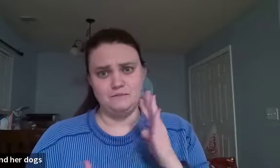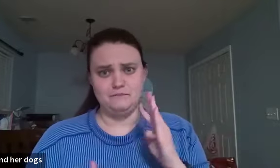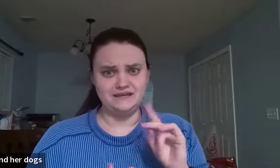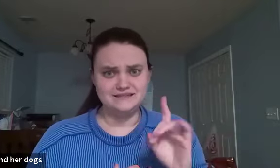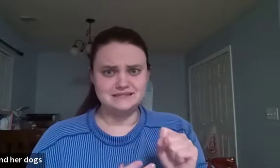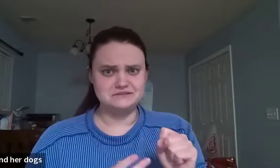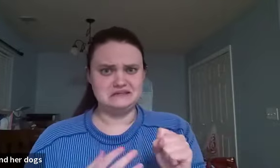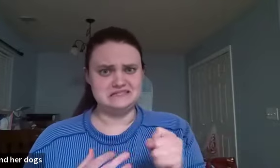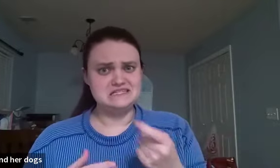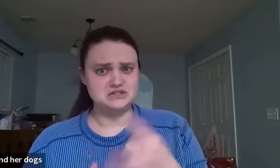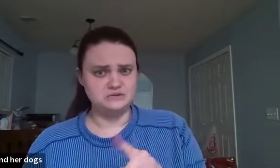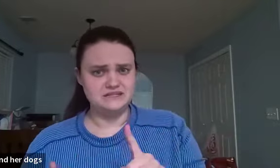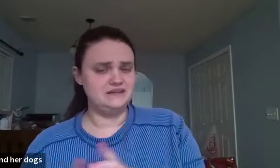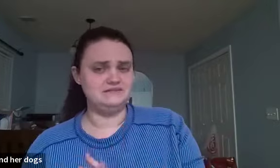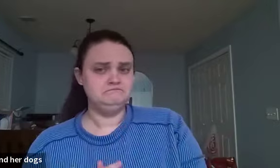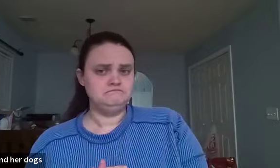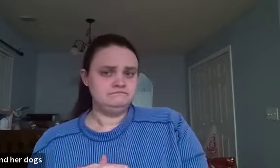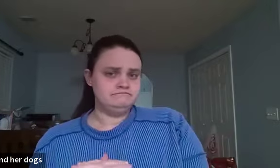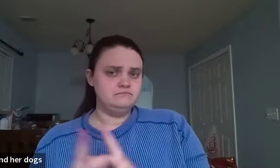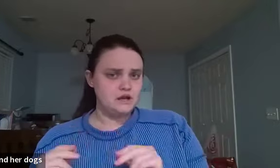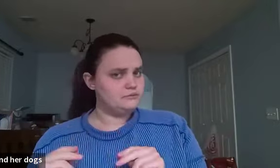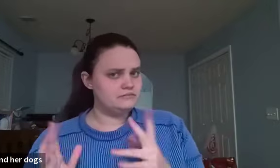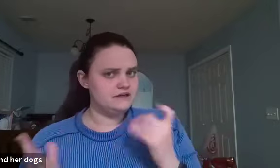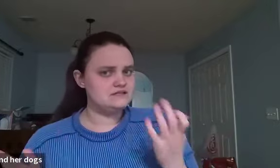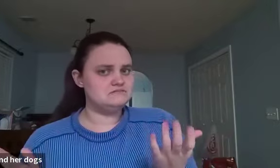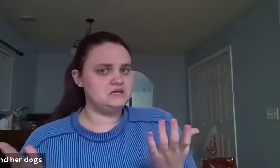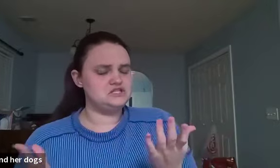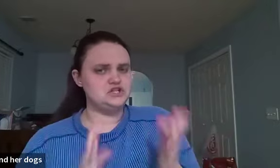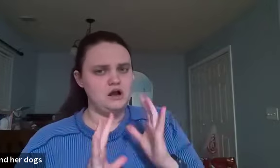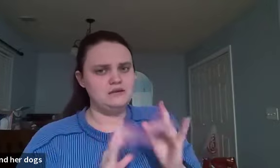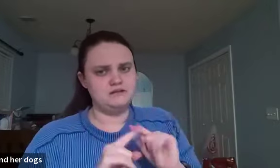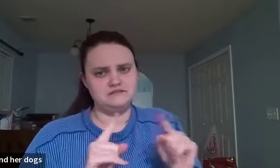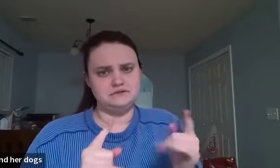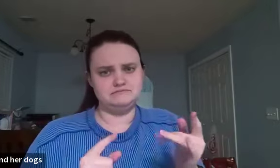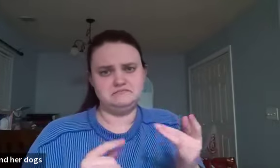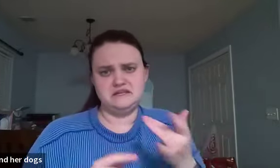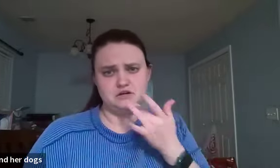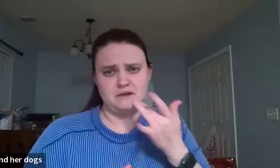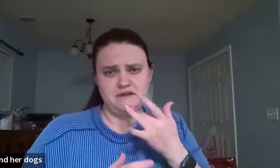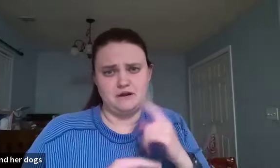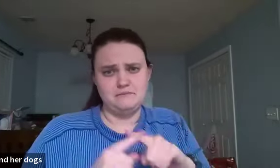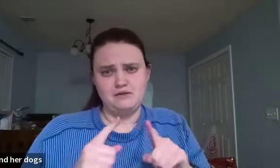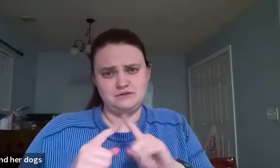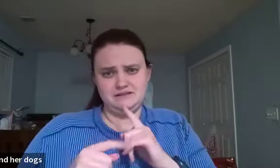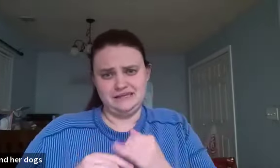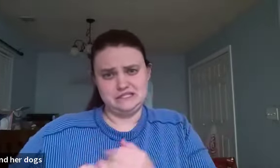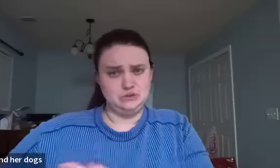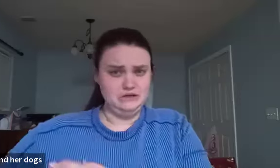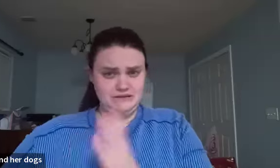favorite bands? I was like, is this insulting? And no, because it's just talking about different things that are my favorite. I'm not really like excluding